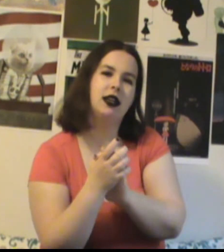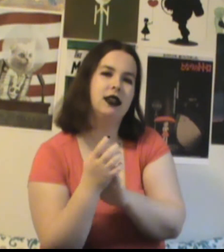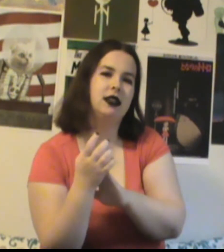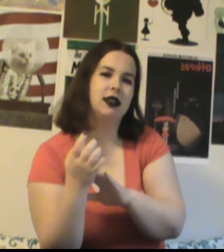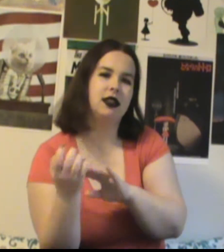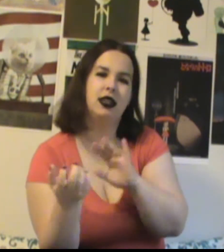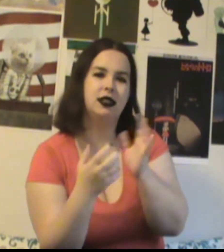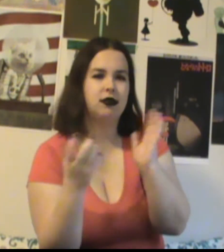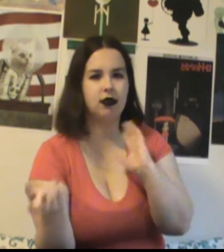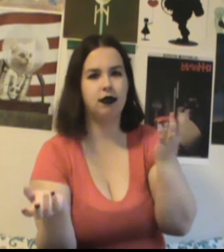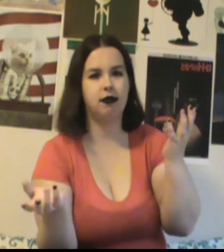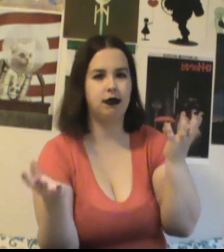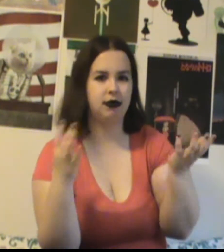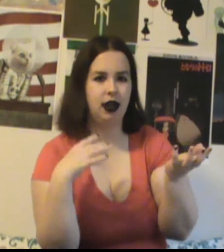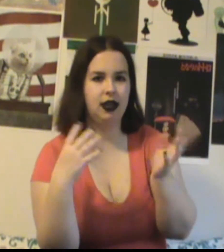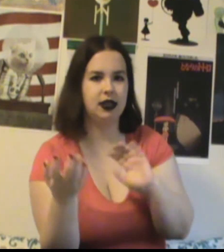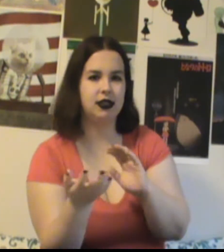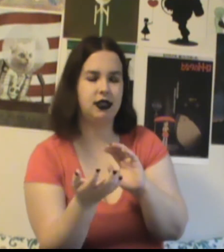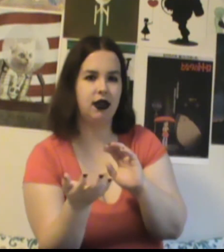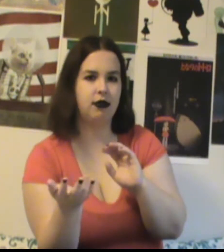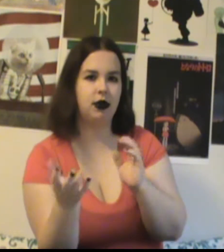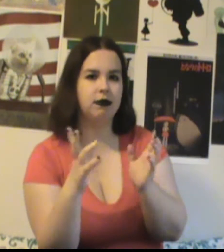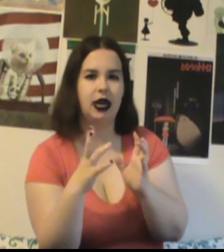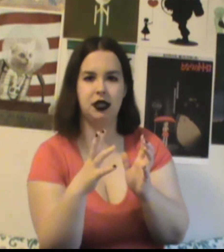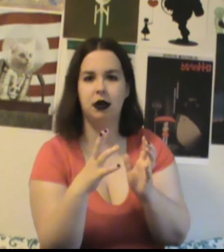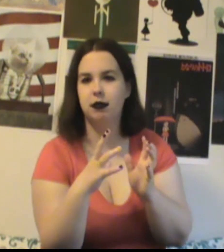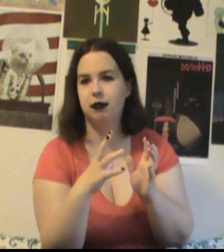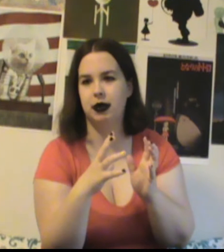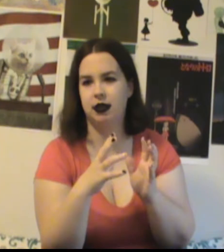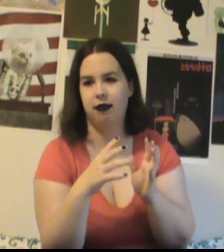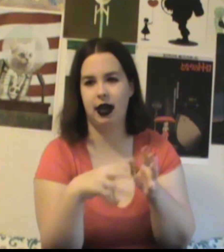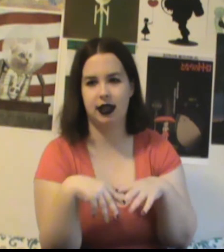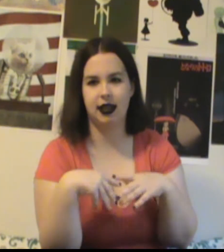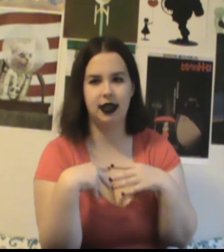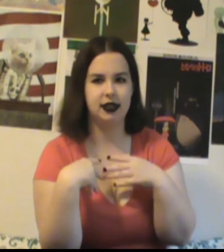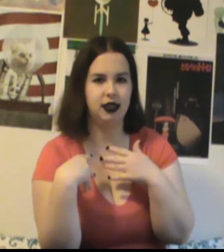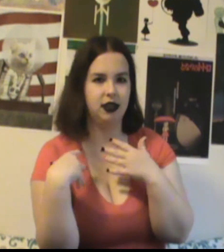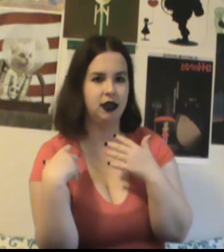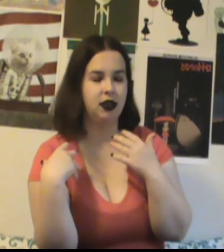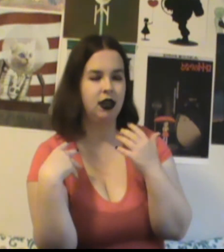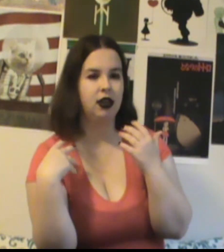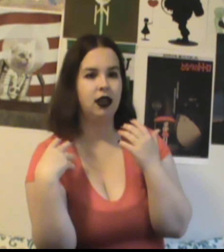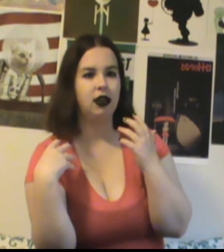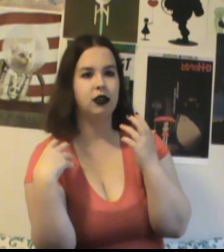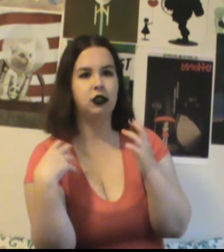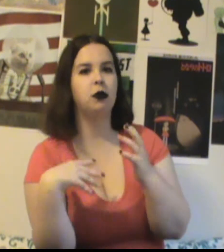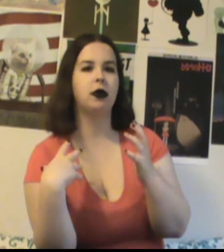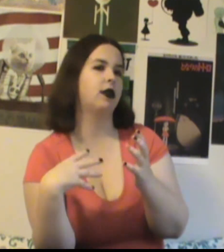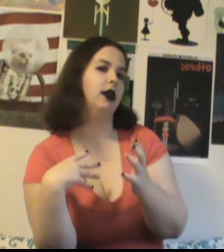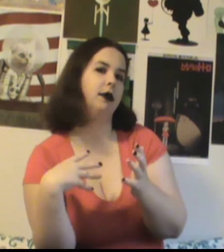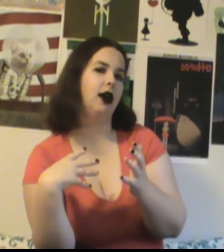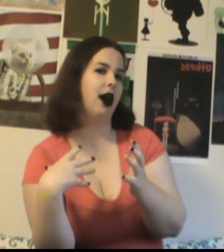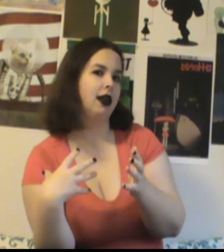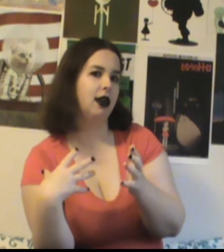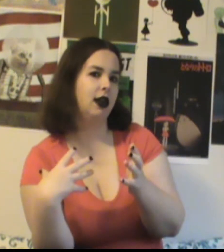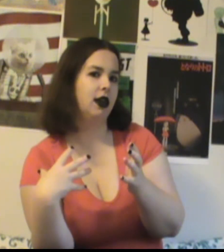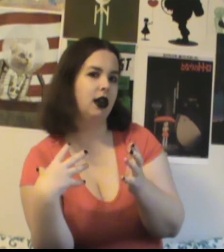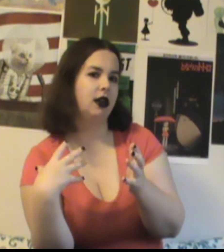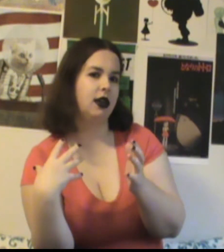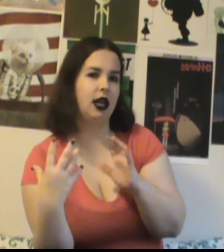And his sort of ideas and stuff don't match up, but the fact that he has a super credible